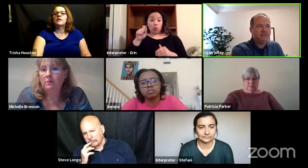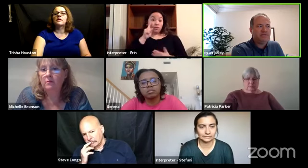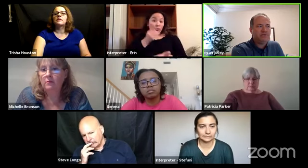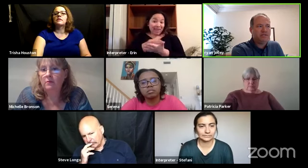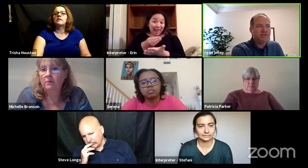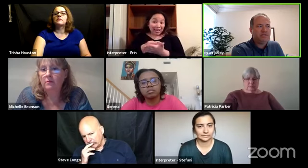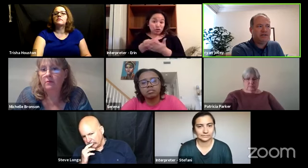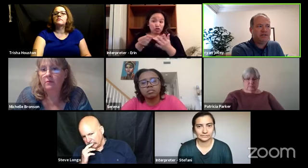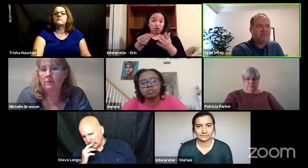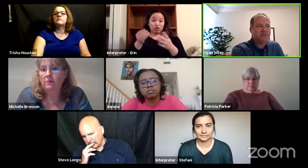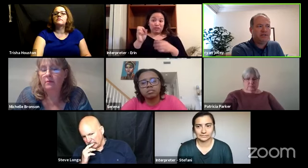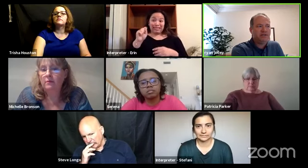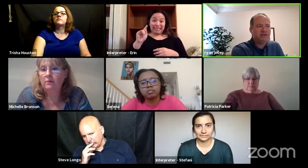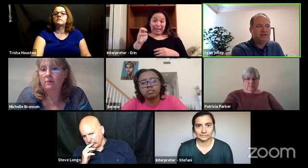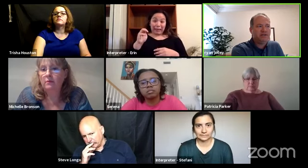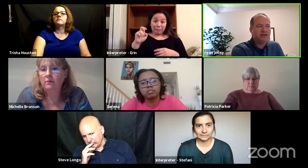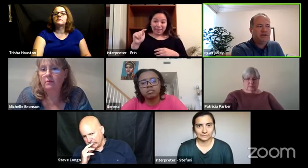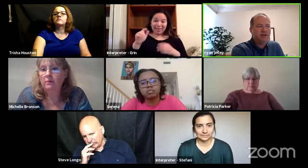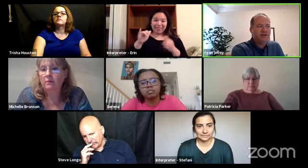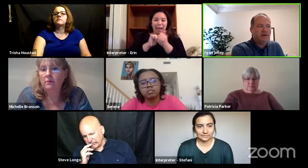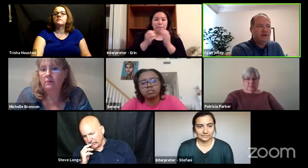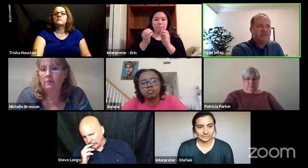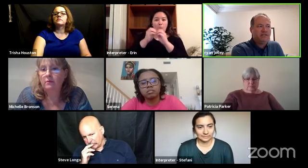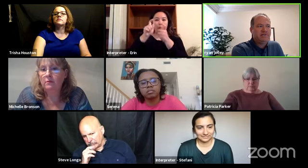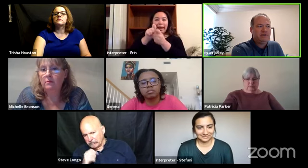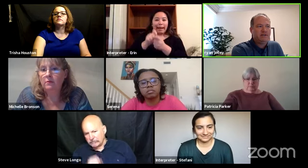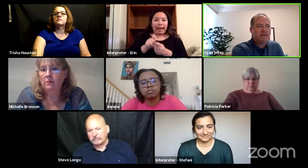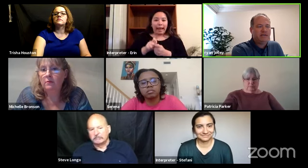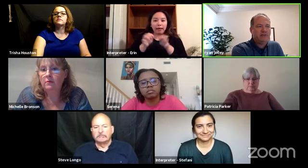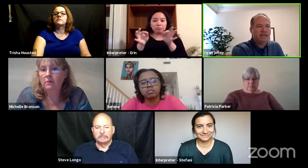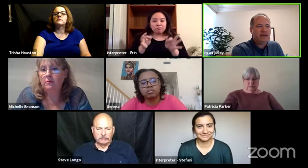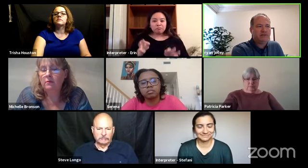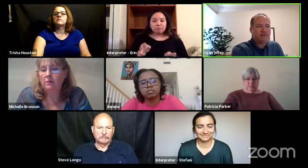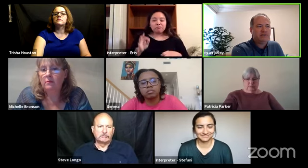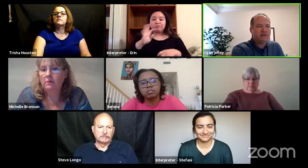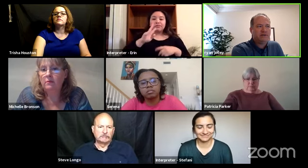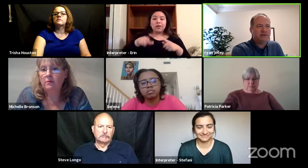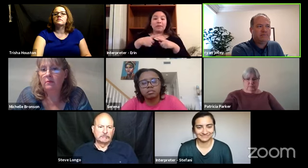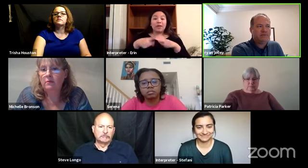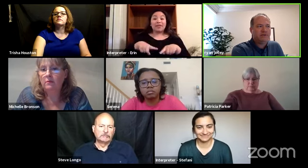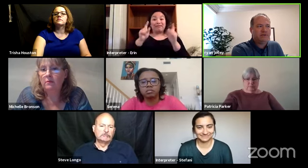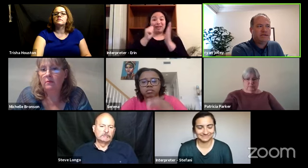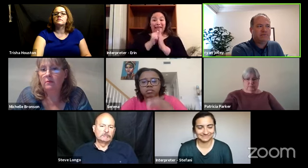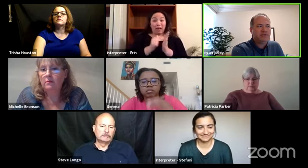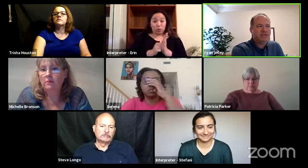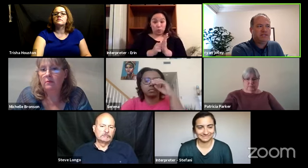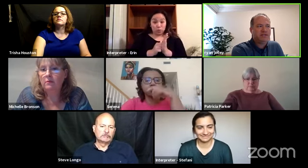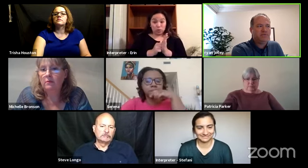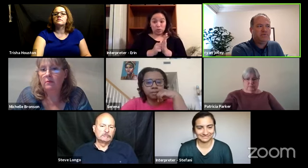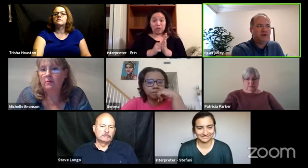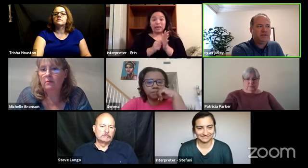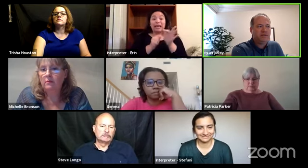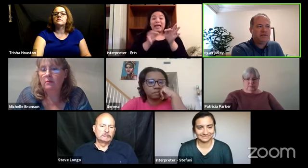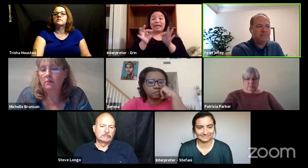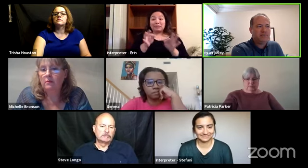gives a more detailed explanation of the different accounts, an explanation of what